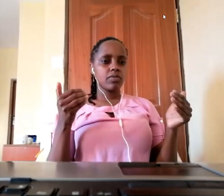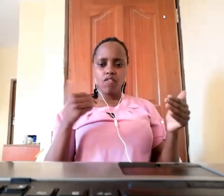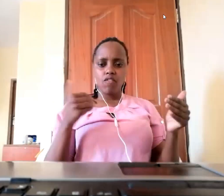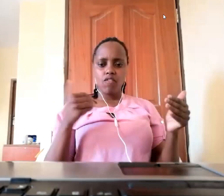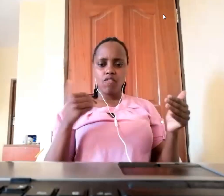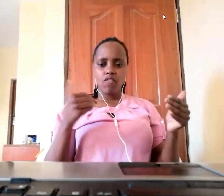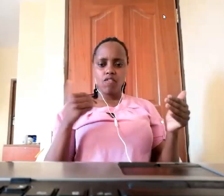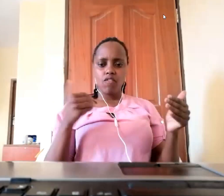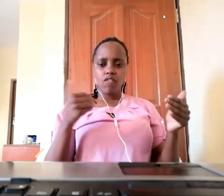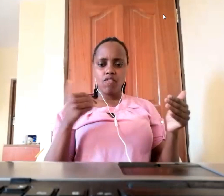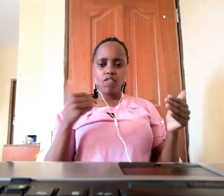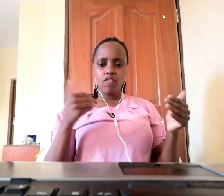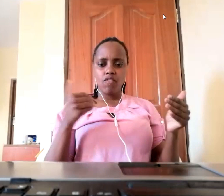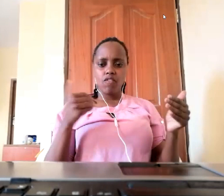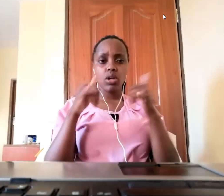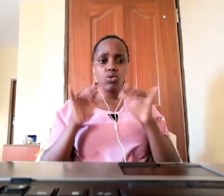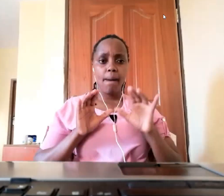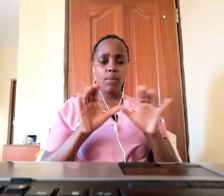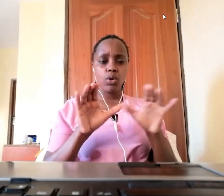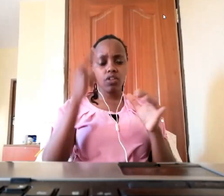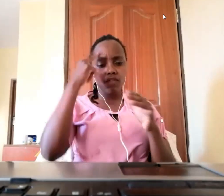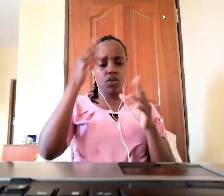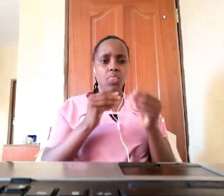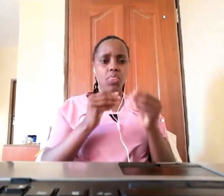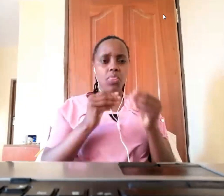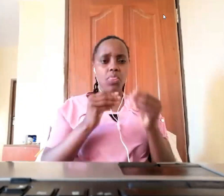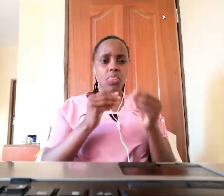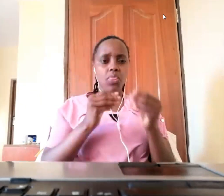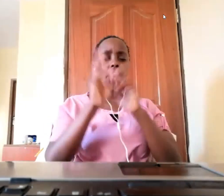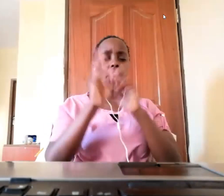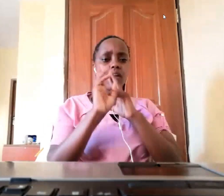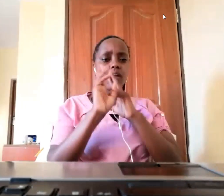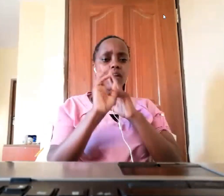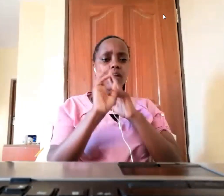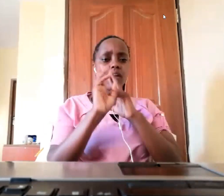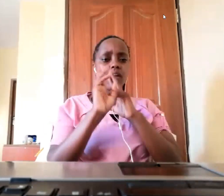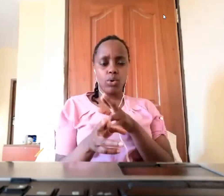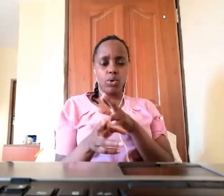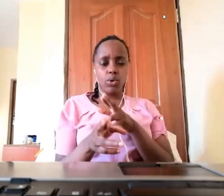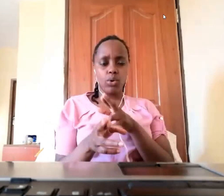never visited the Gambia to push for submission of the report.